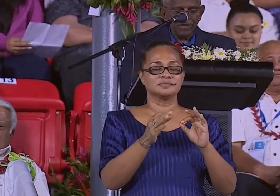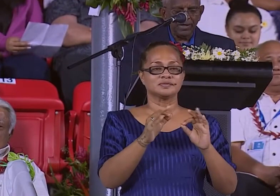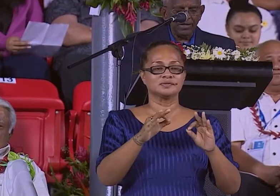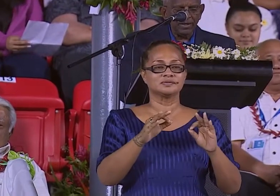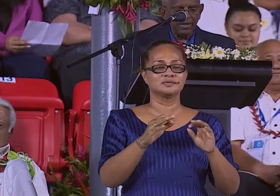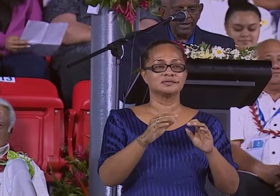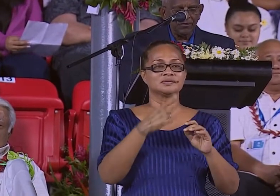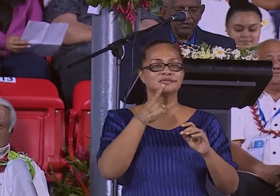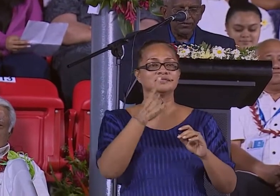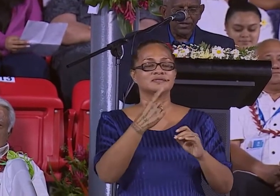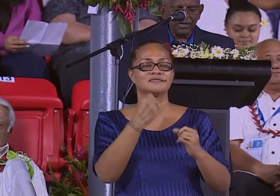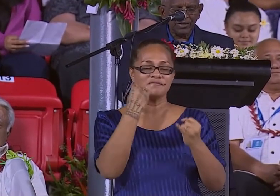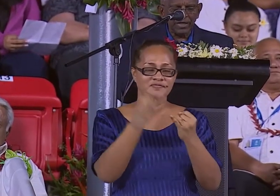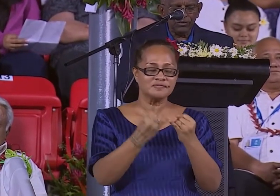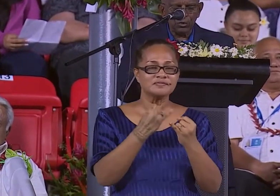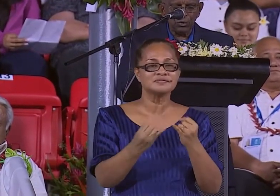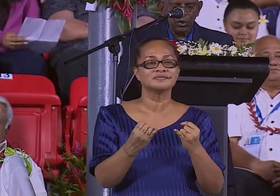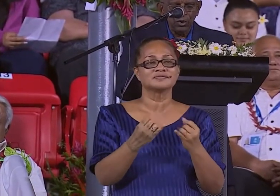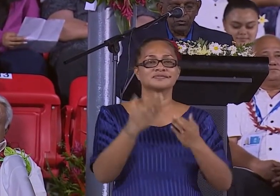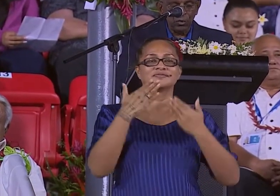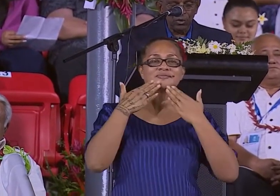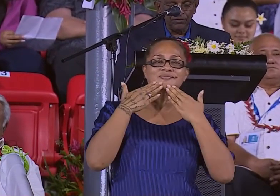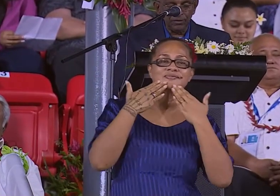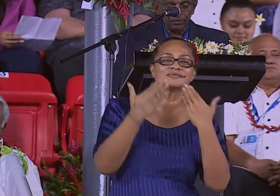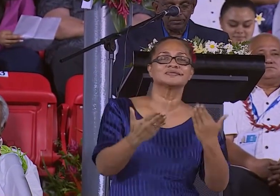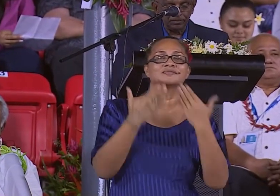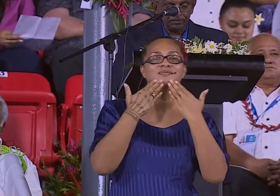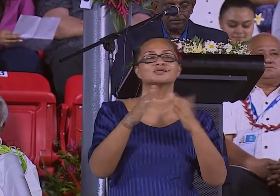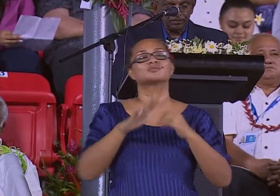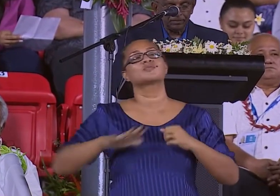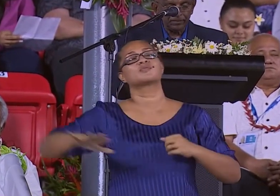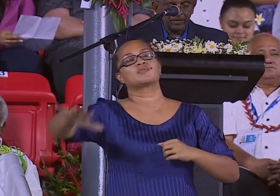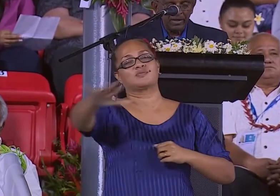We say a very sincere thank you to all of you.